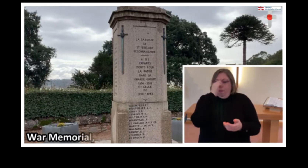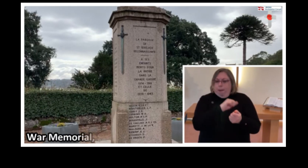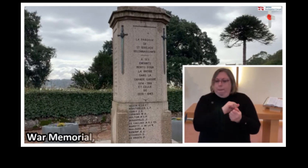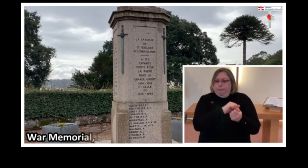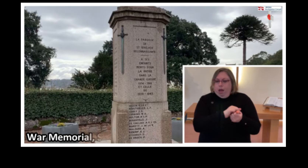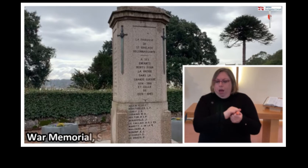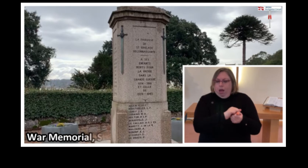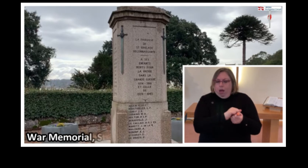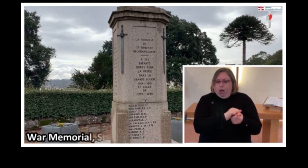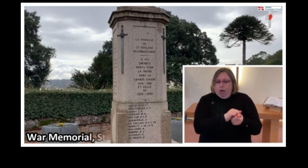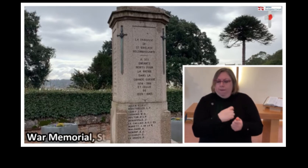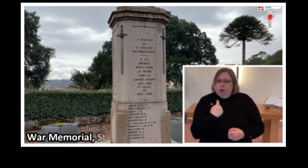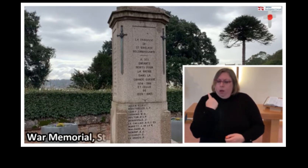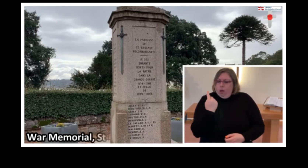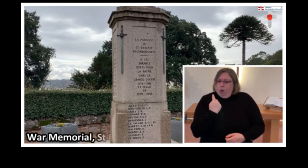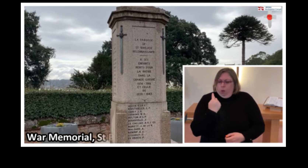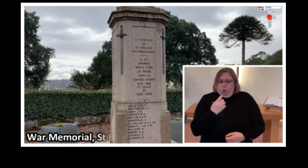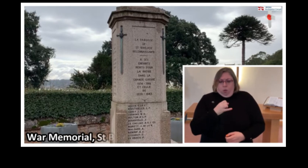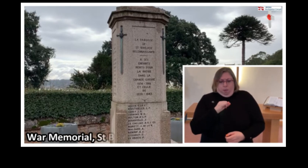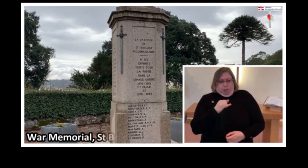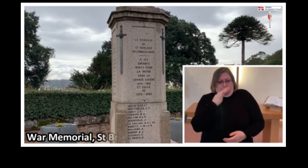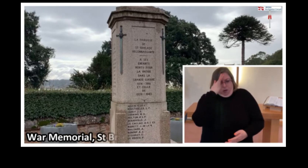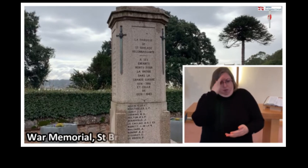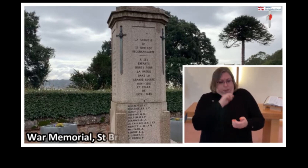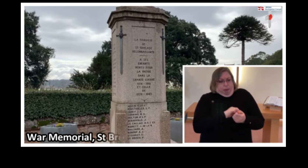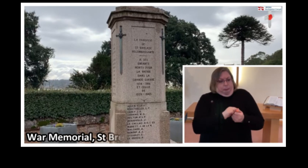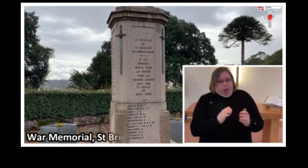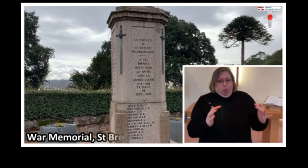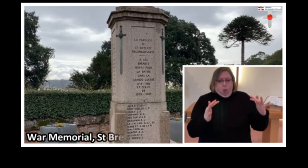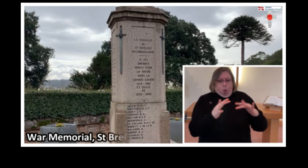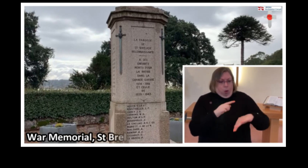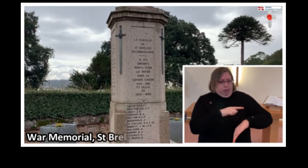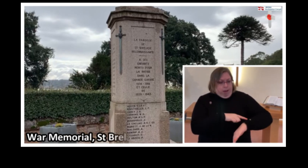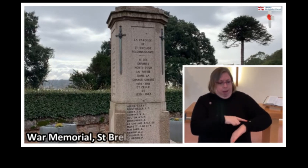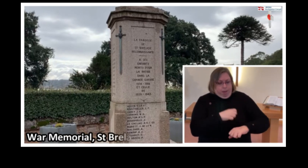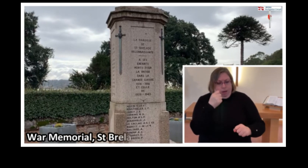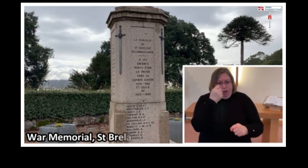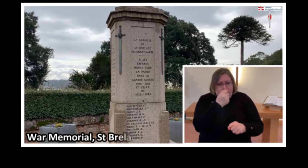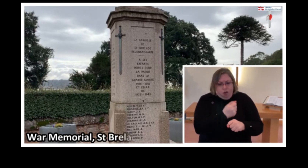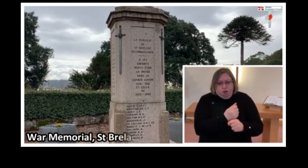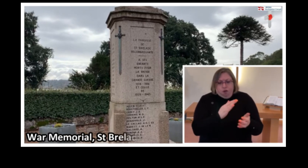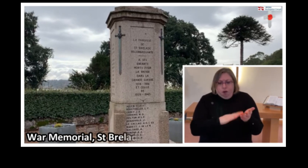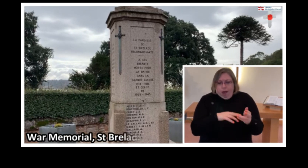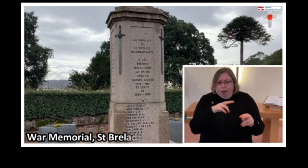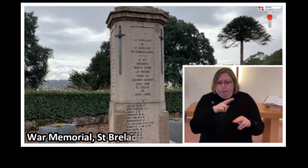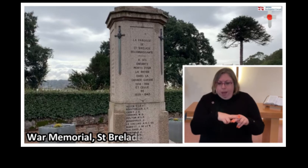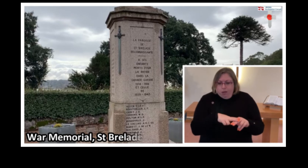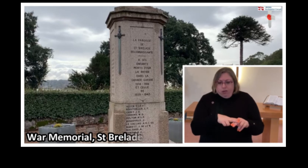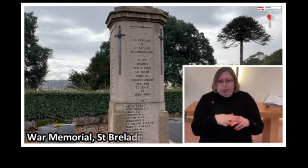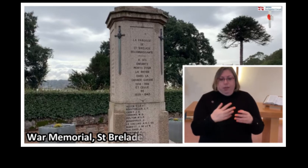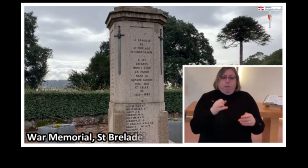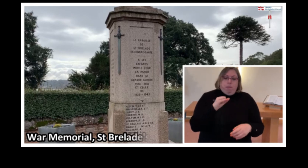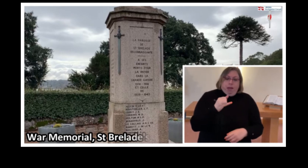For those who will be remembering those who fought with them and who never returned.